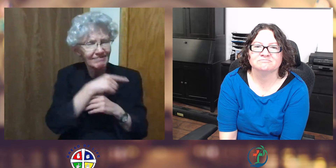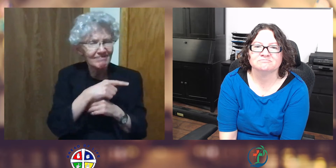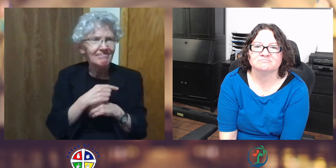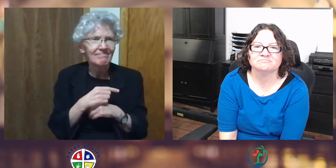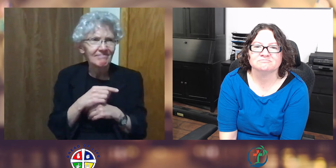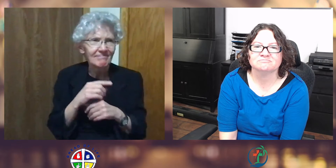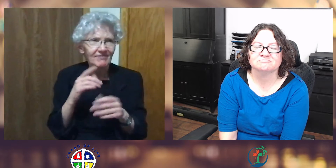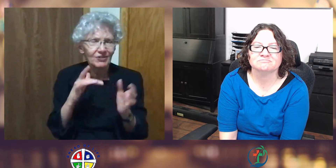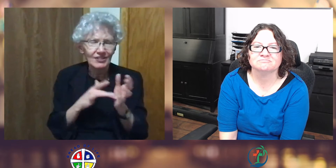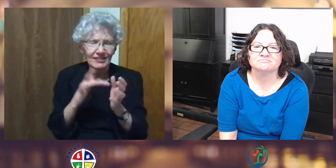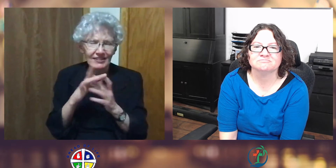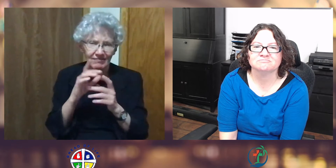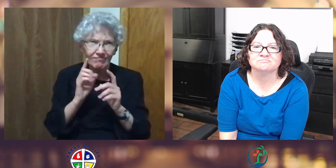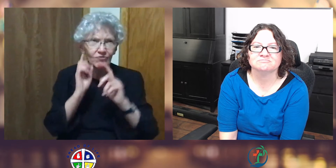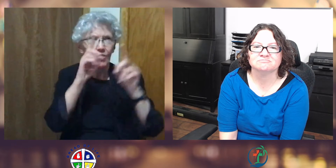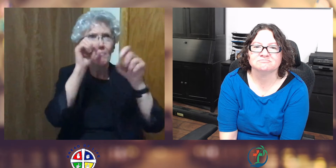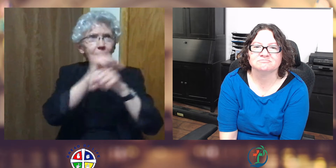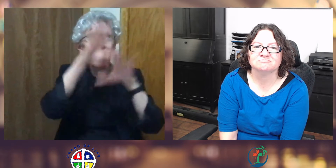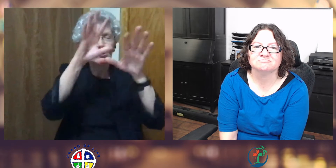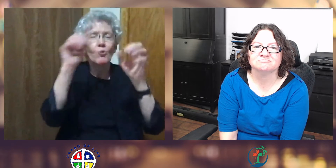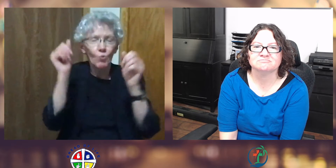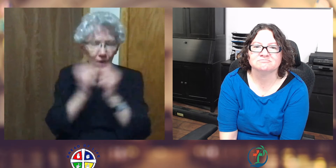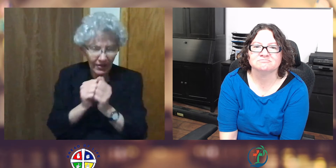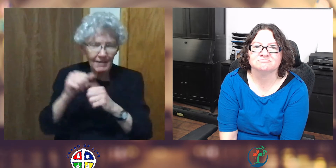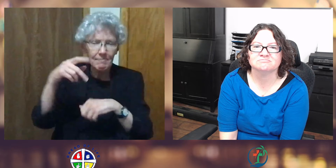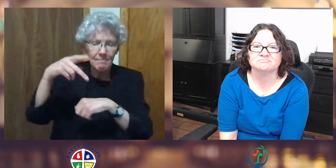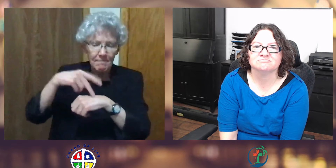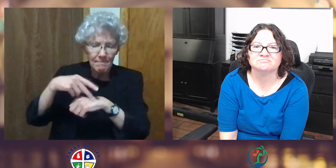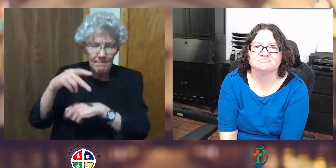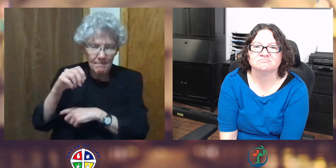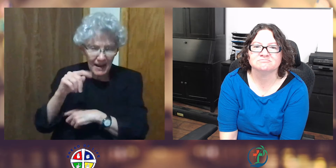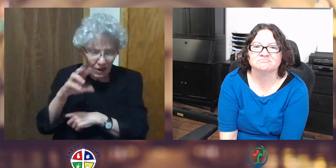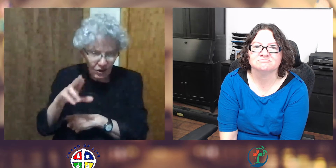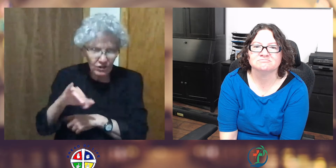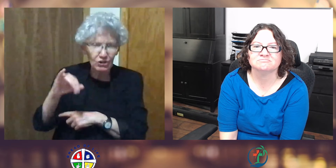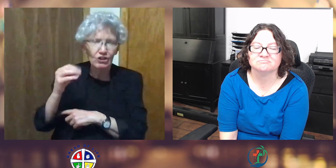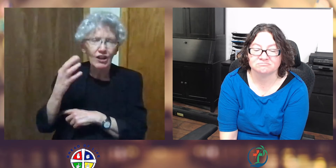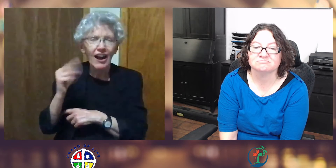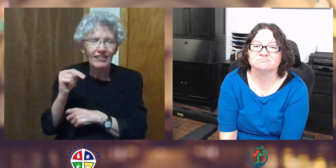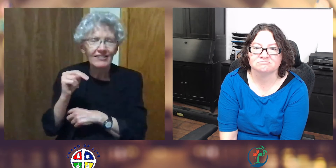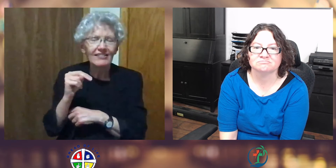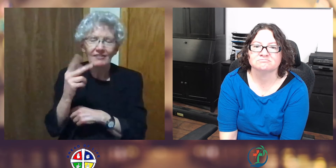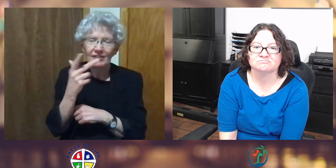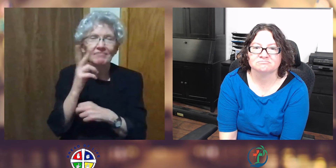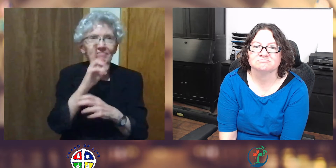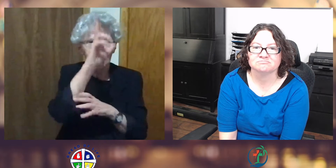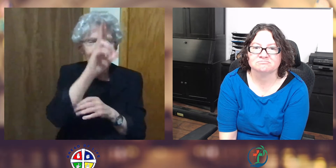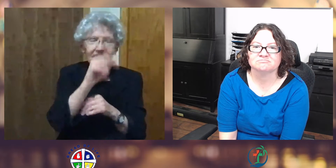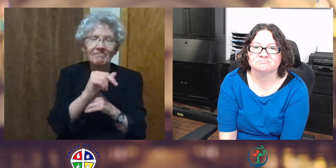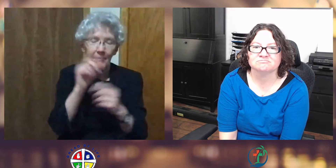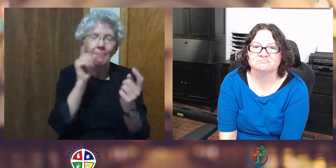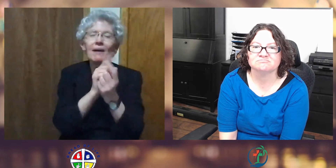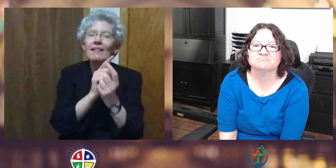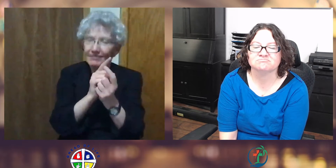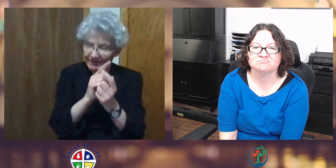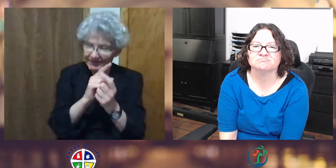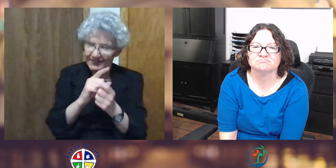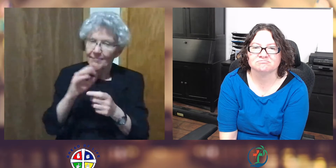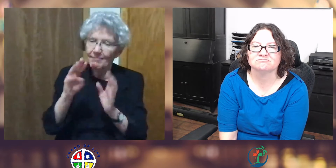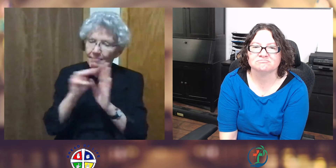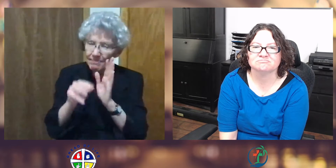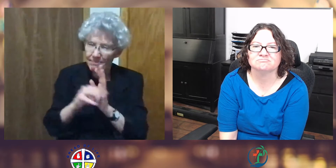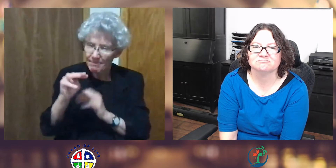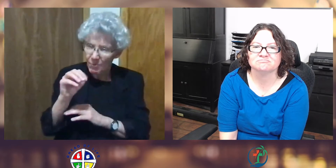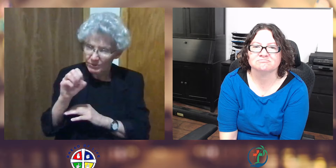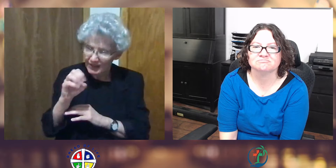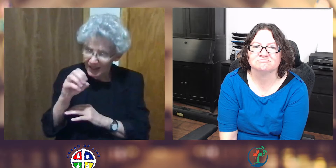me to tell you something. On my behalf. That's good, because I have something to say to you, too. It's a very short message. Only 2 words.